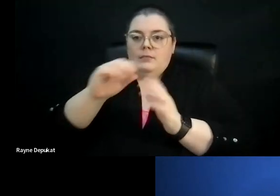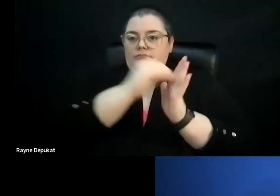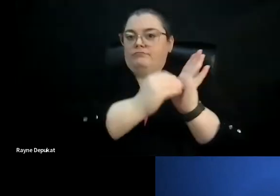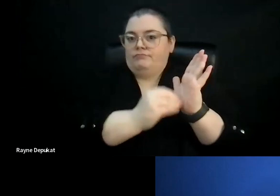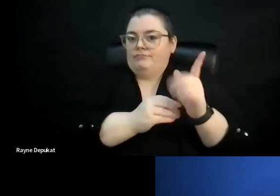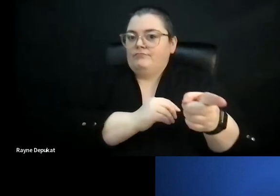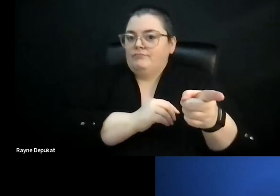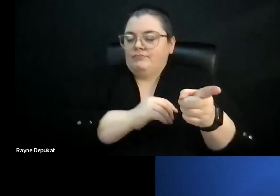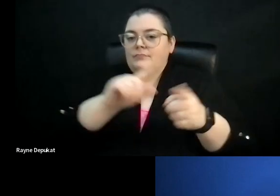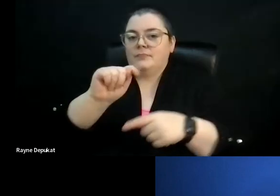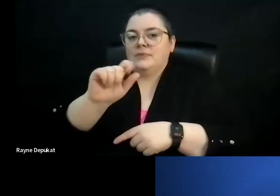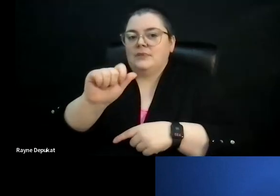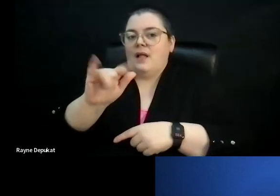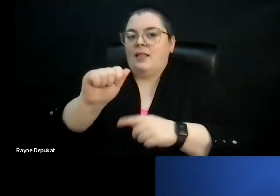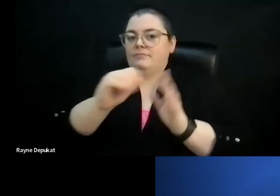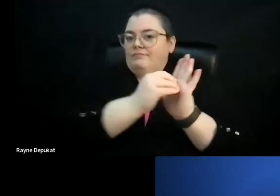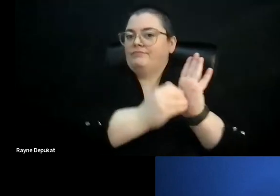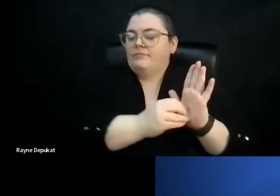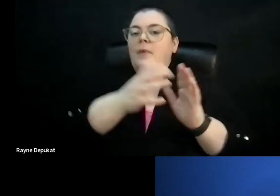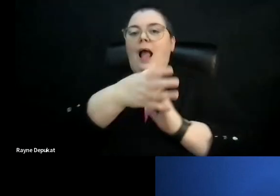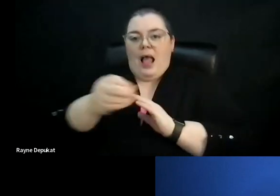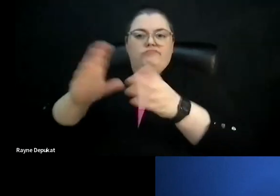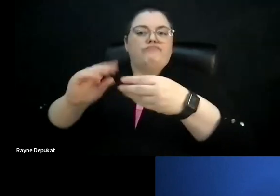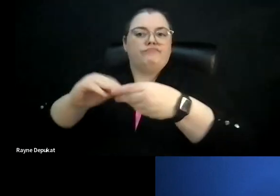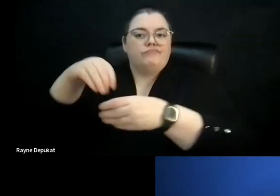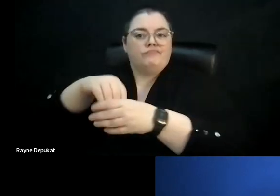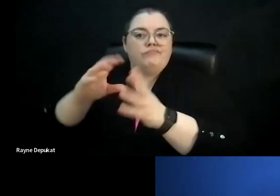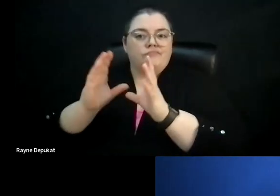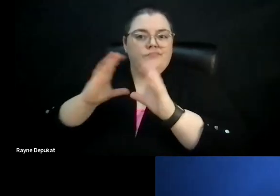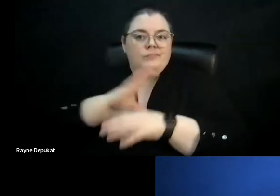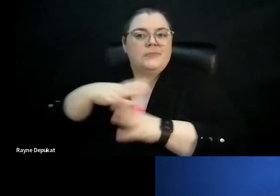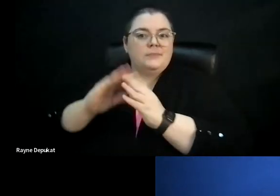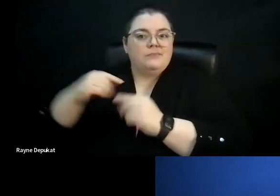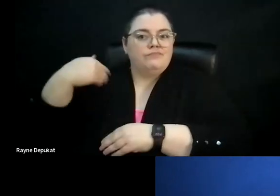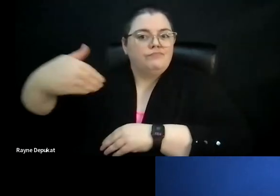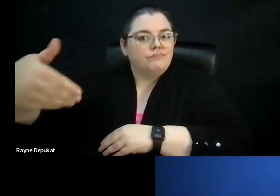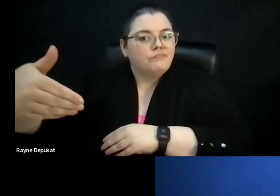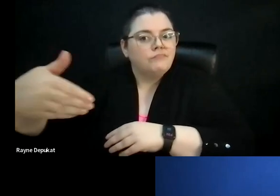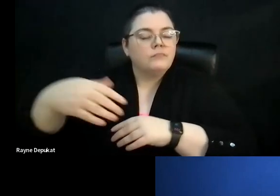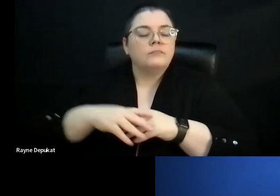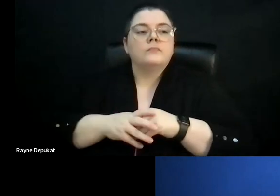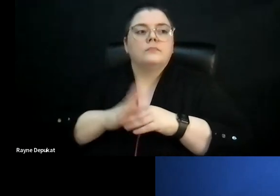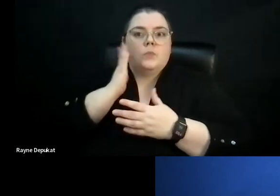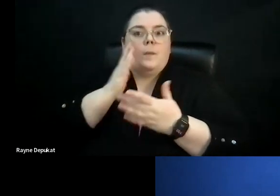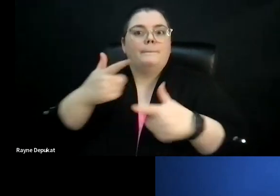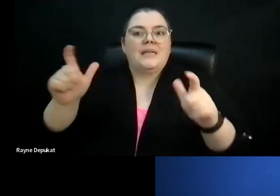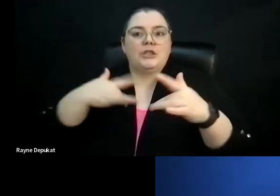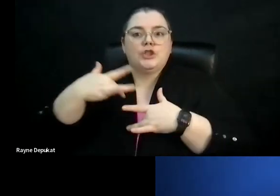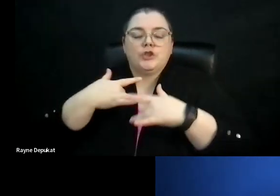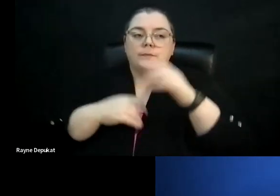the insurance issue. Talia had documented this and also spoke about it in the committee